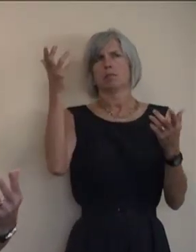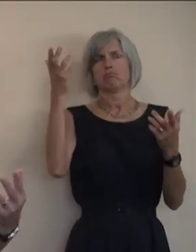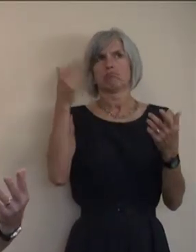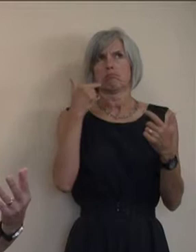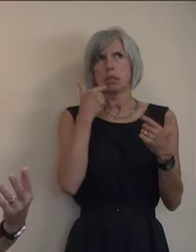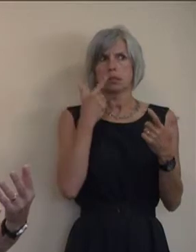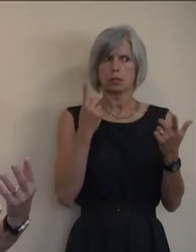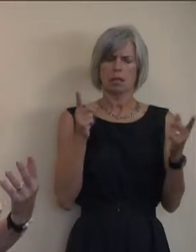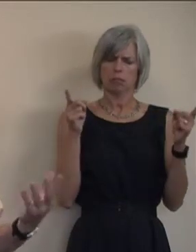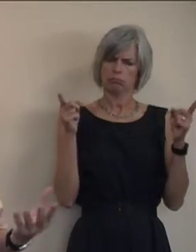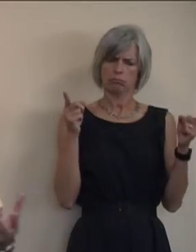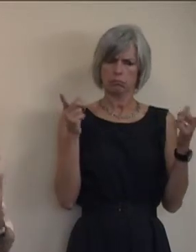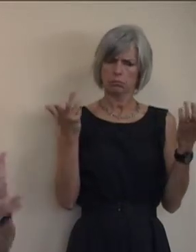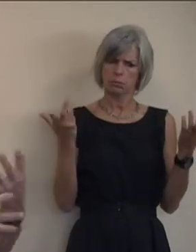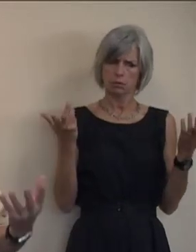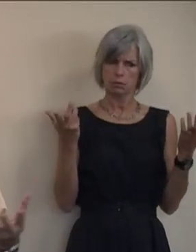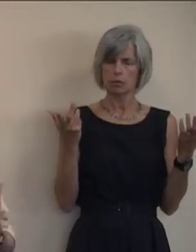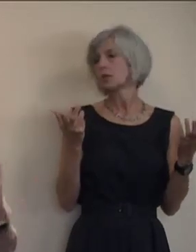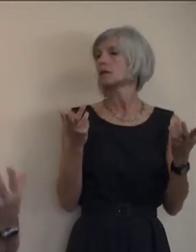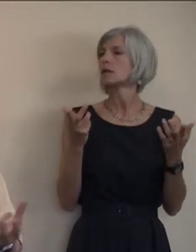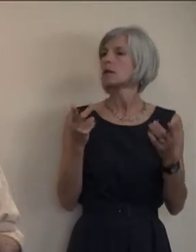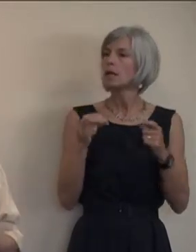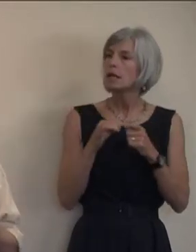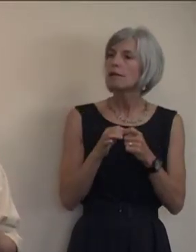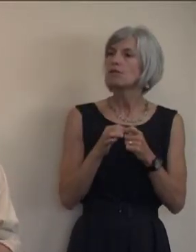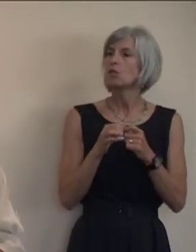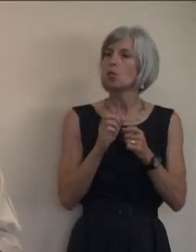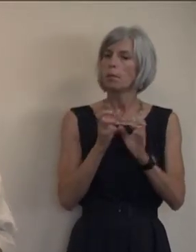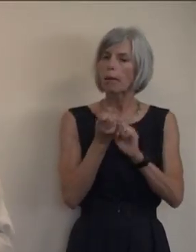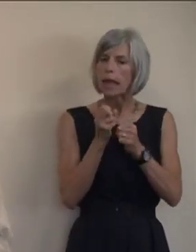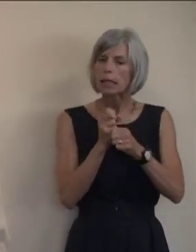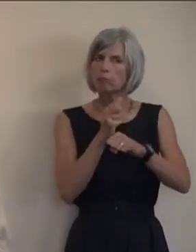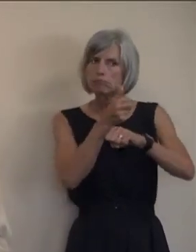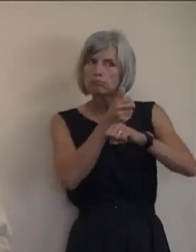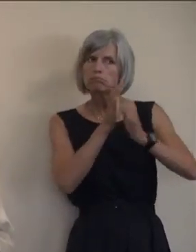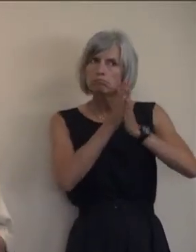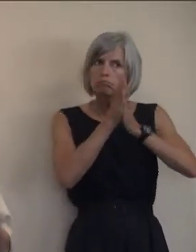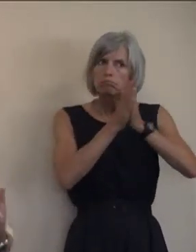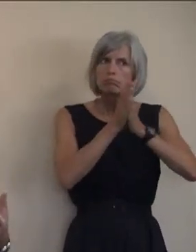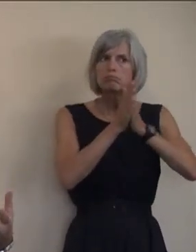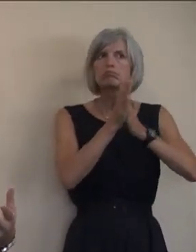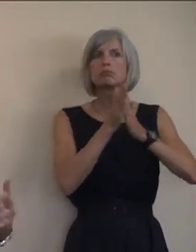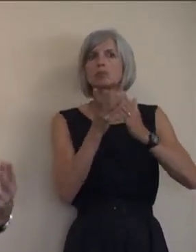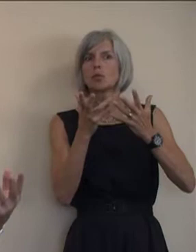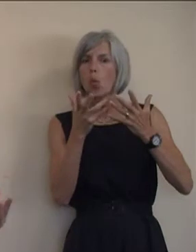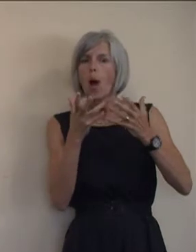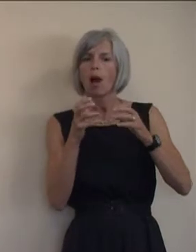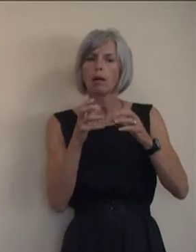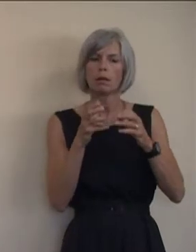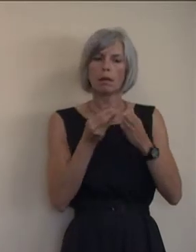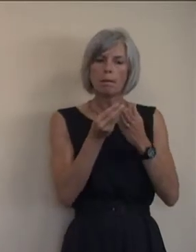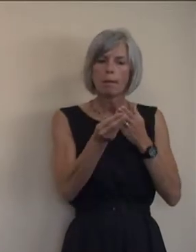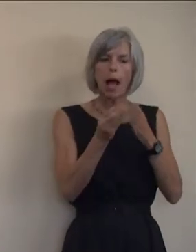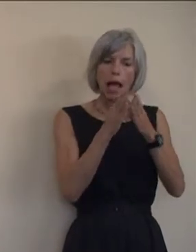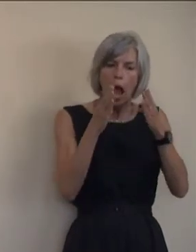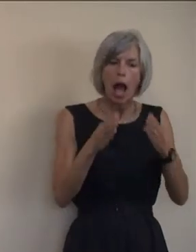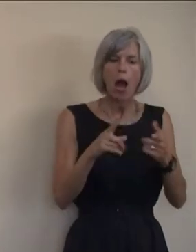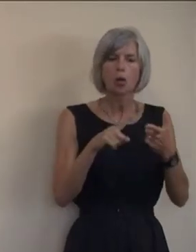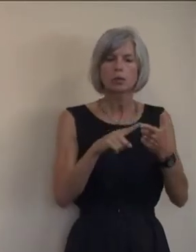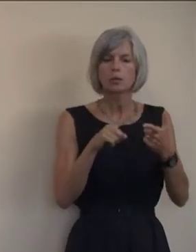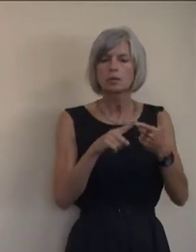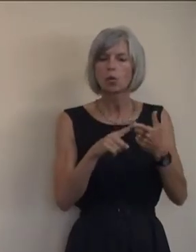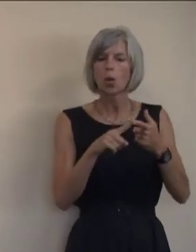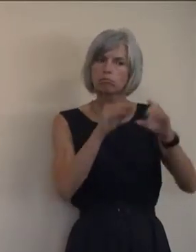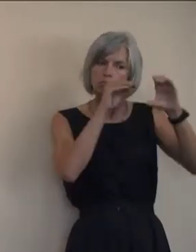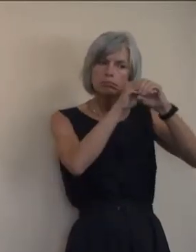case that incentivizing home ownership and retirement security and business development for families is really